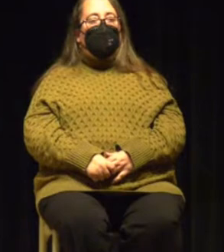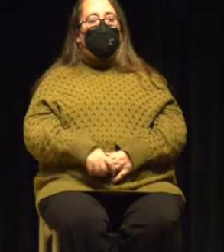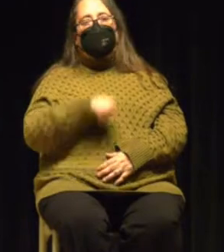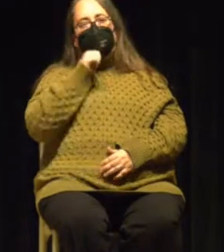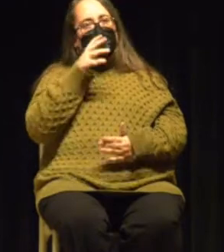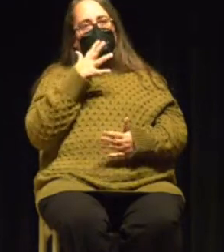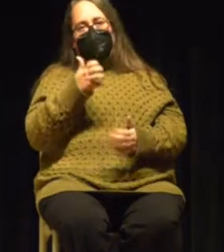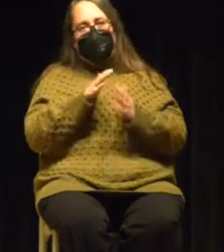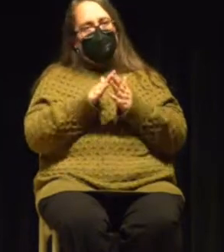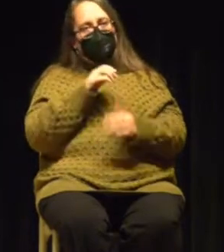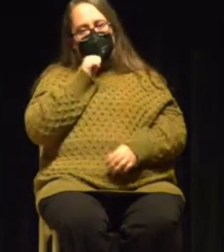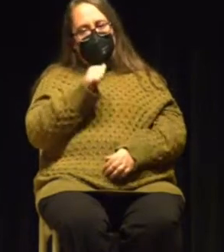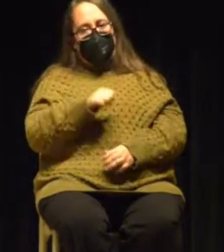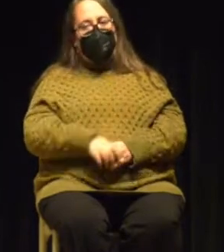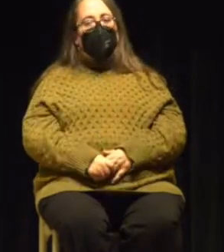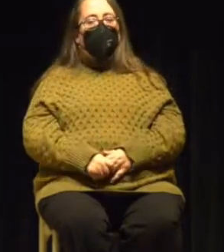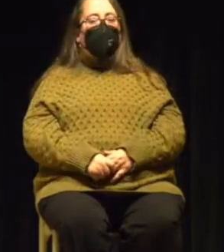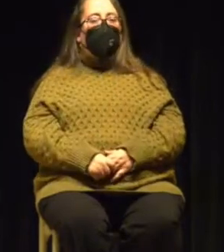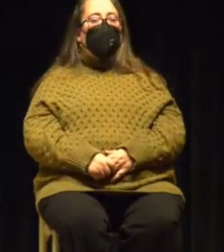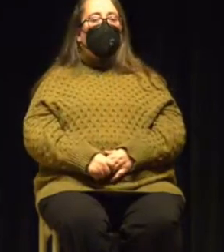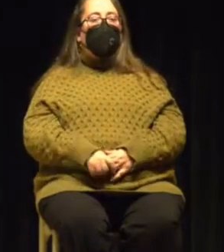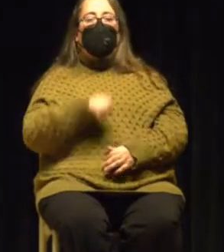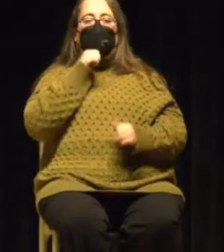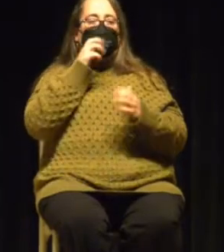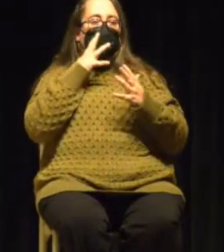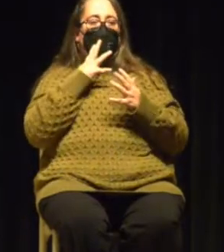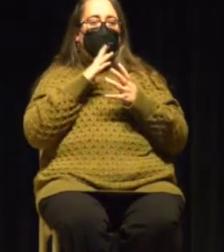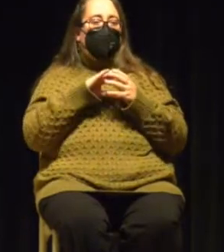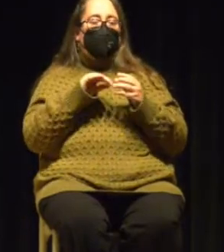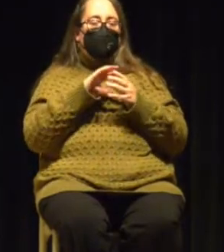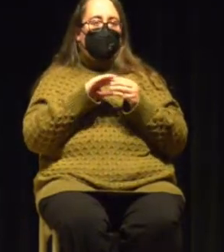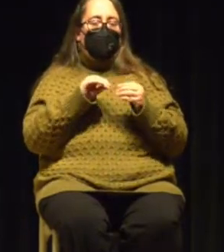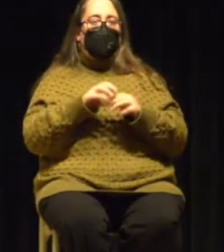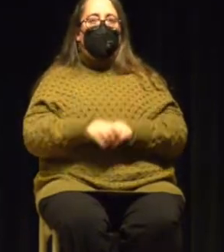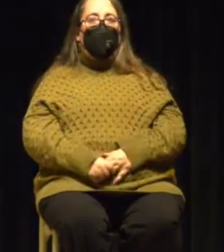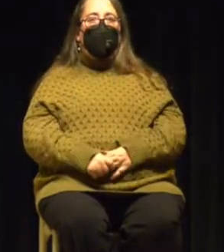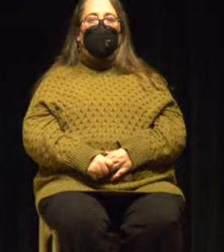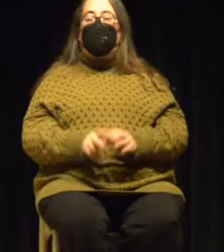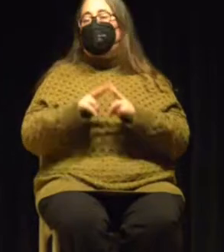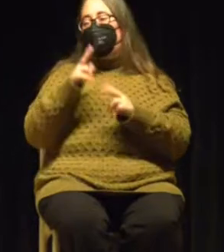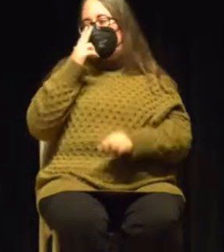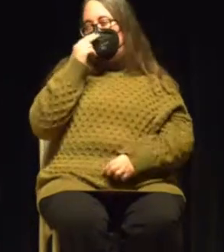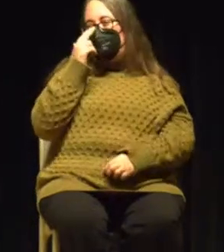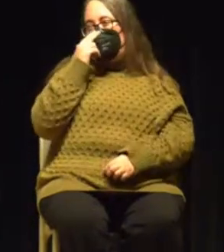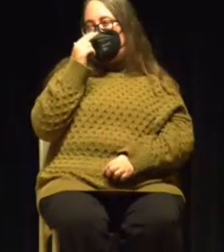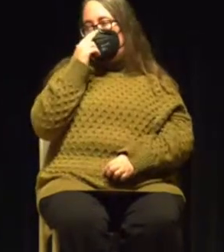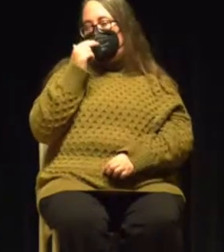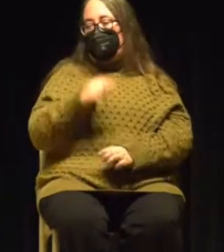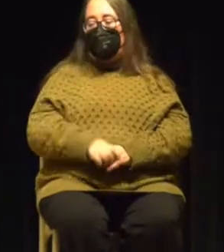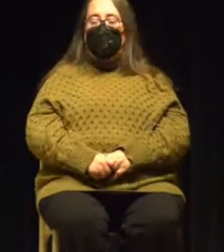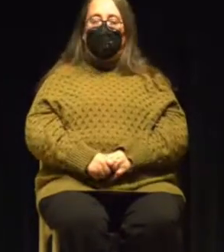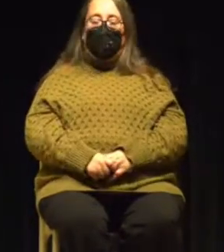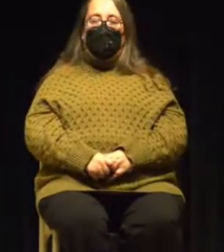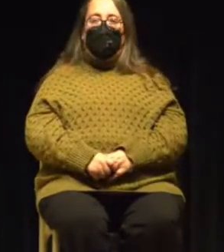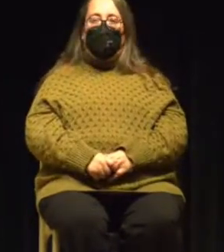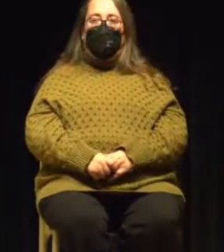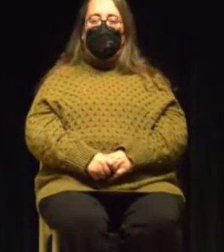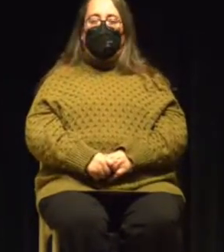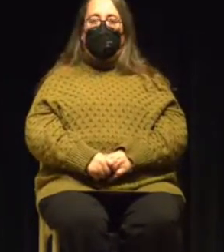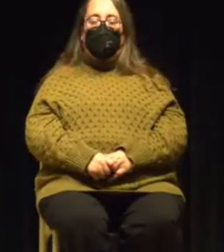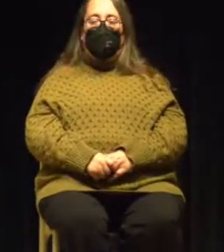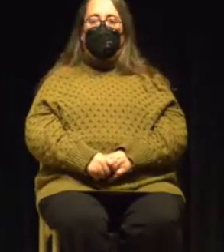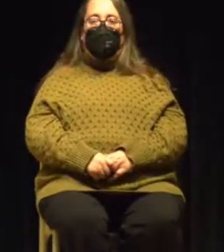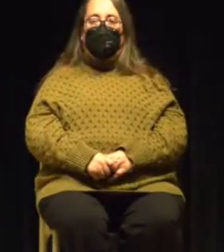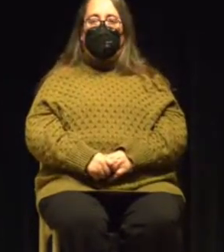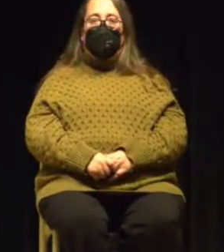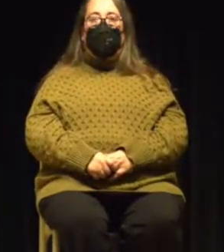heavy book, and it's not a sad story. It's actually very funny. I think this is, I mean, there's a great